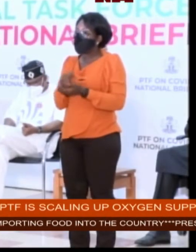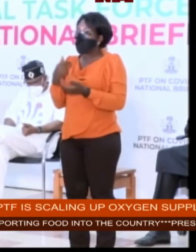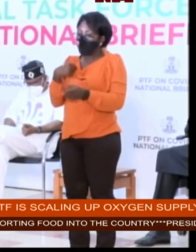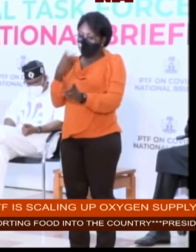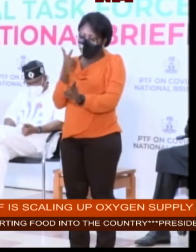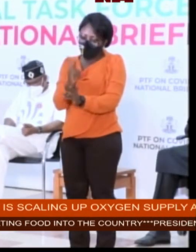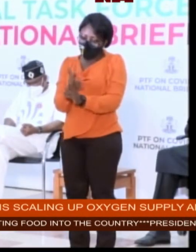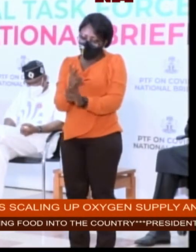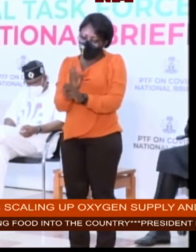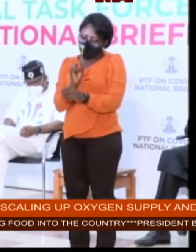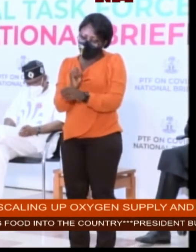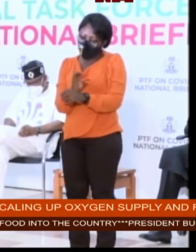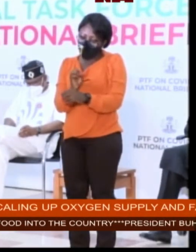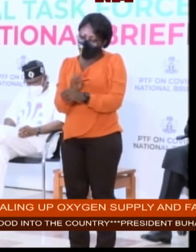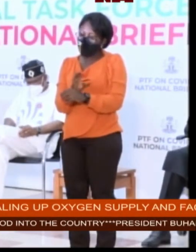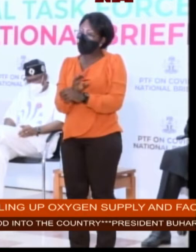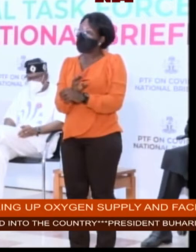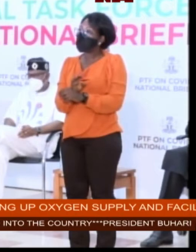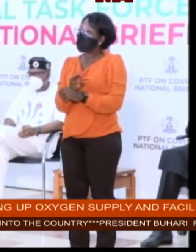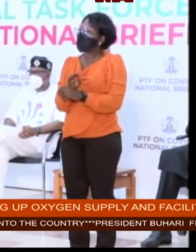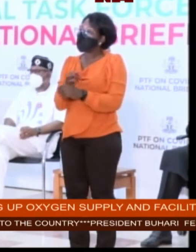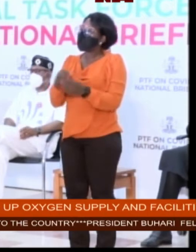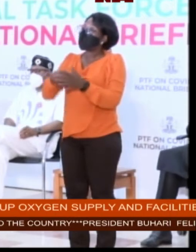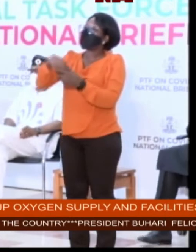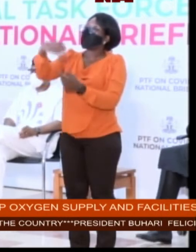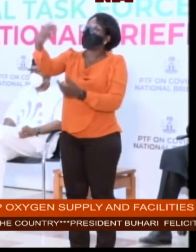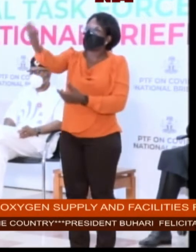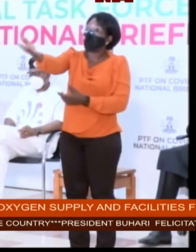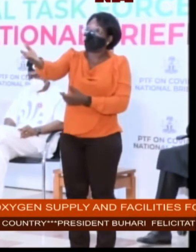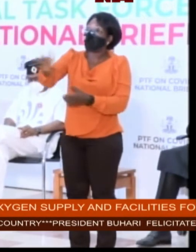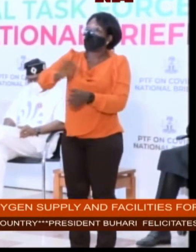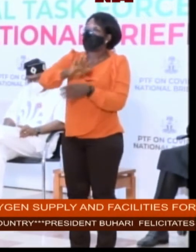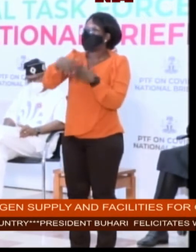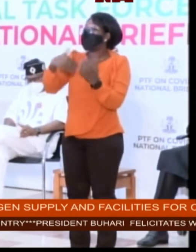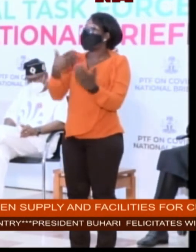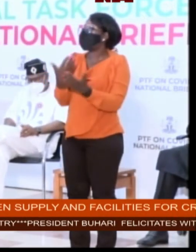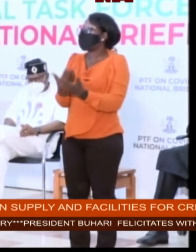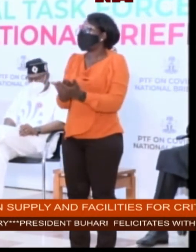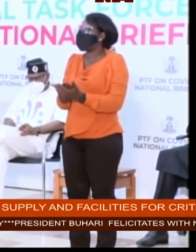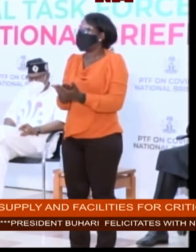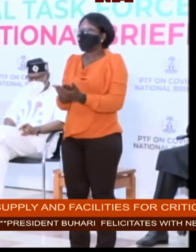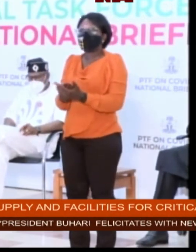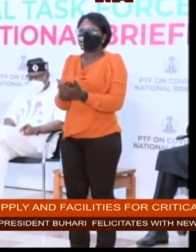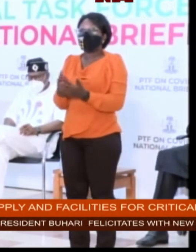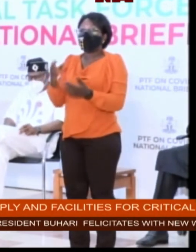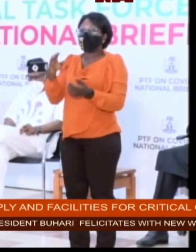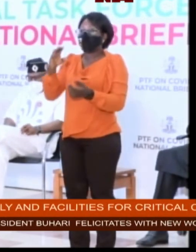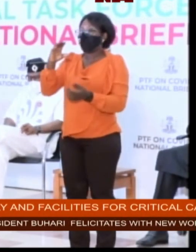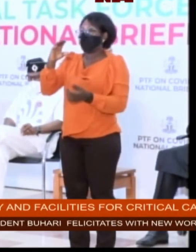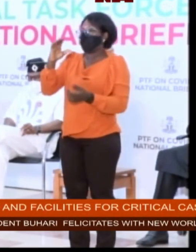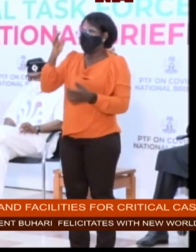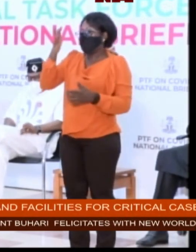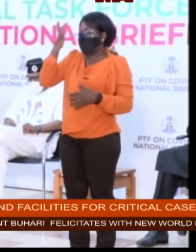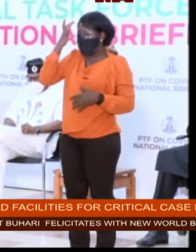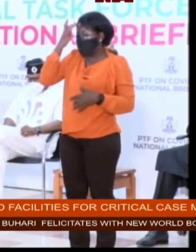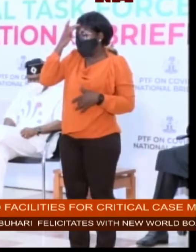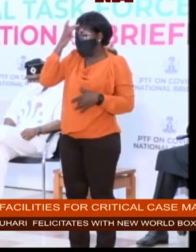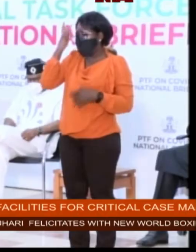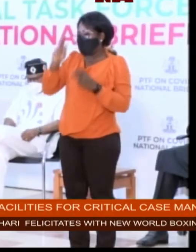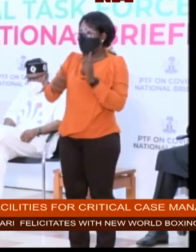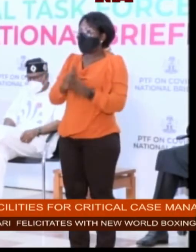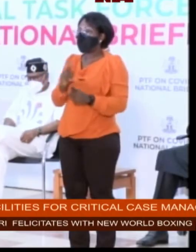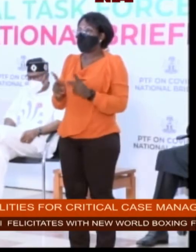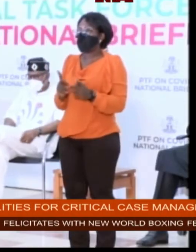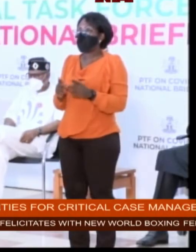we keep the advisories out there to all case managers nationwide. So we